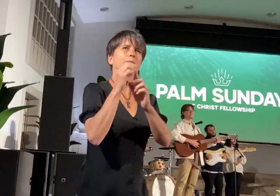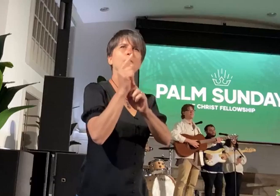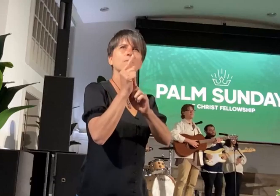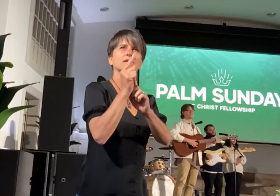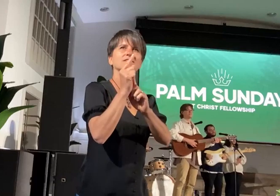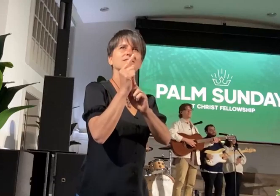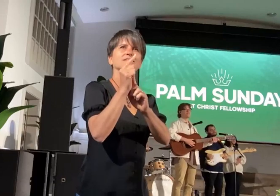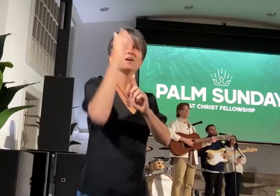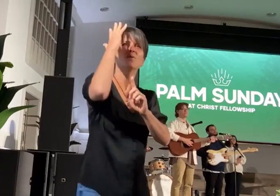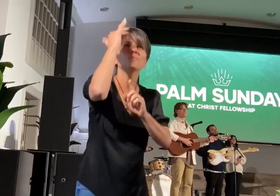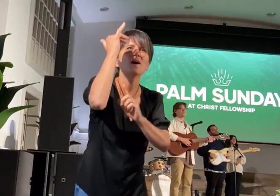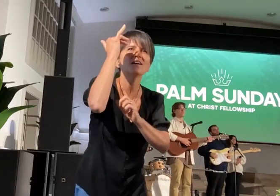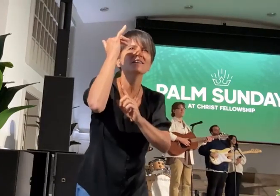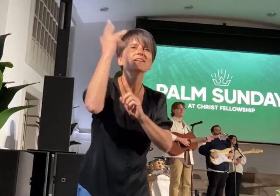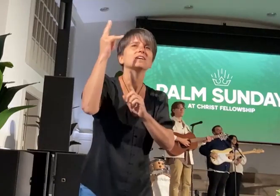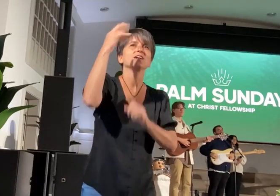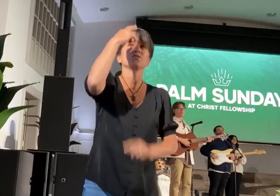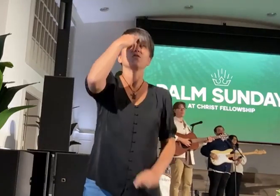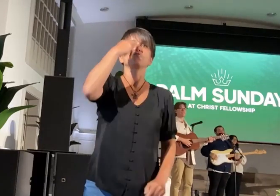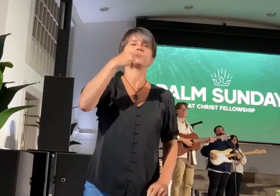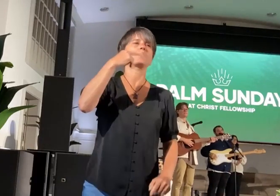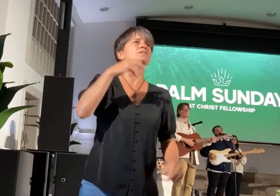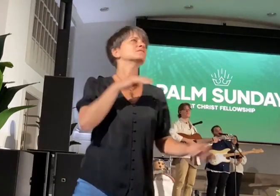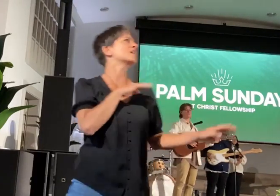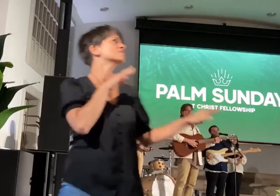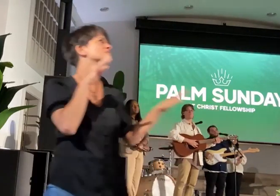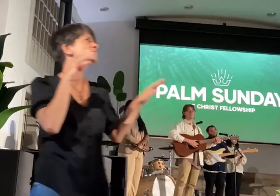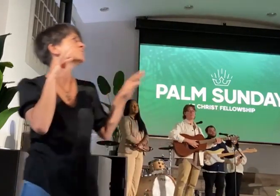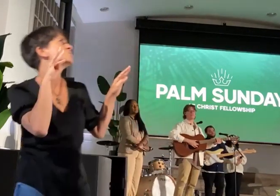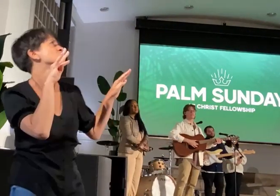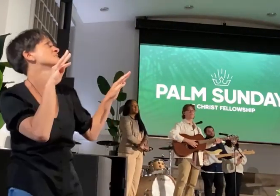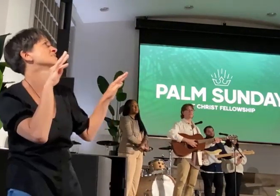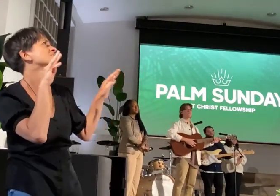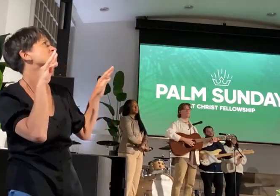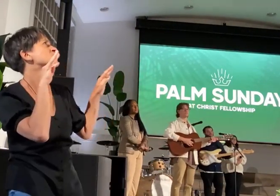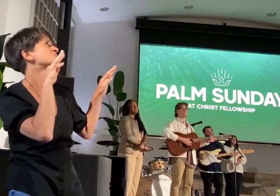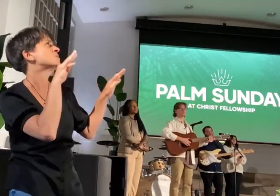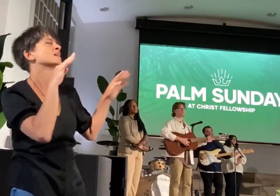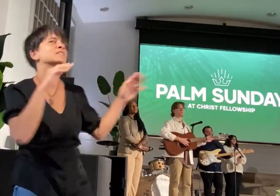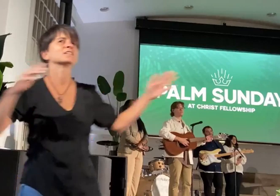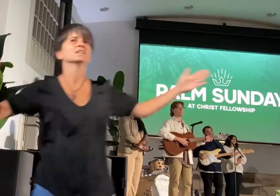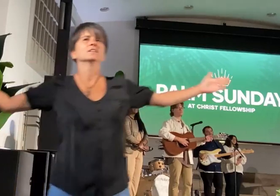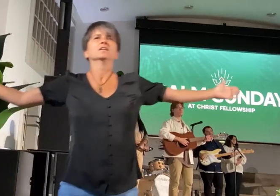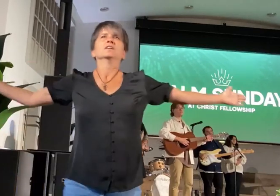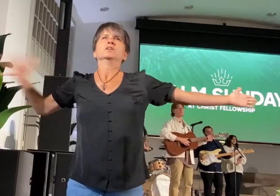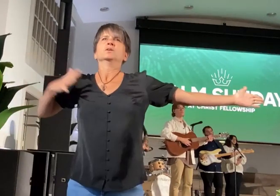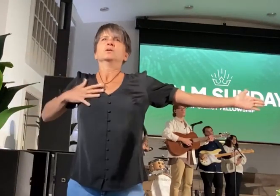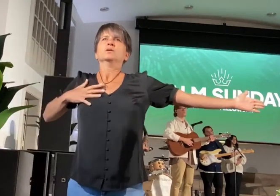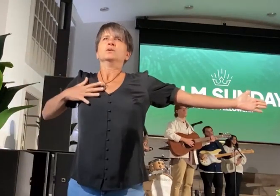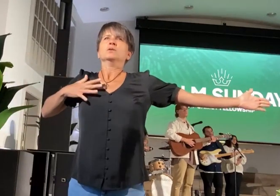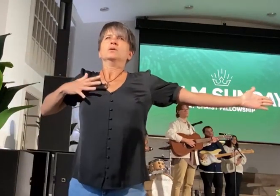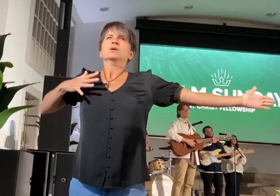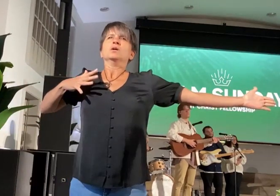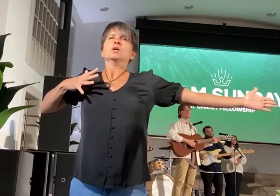life. The Romans there standing, watching him, he breathes his last breath,